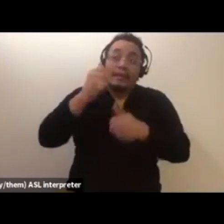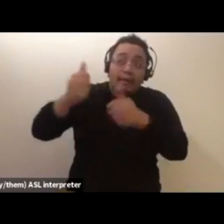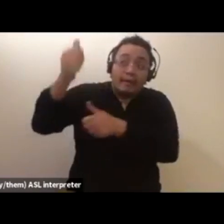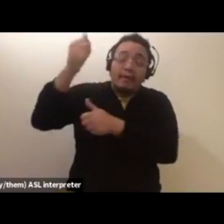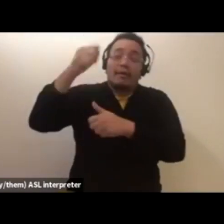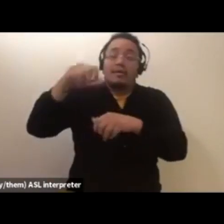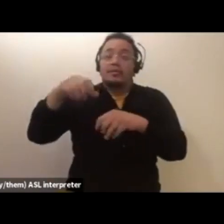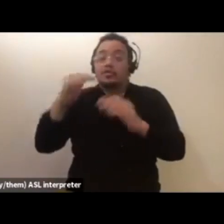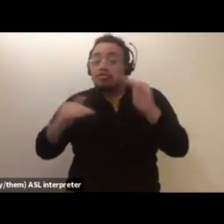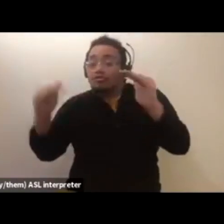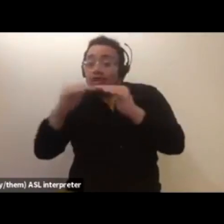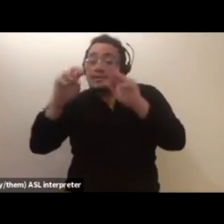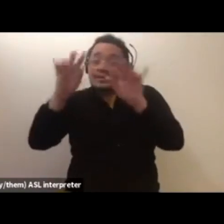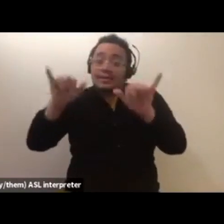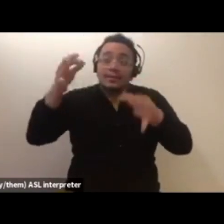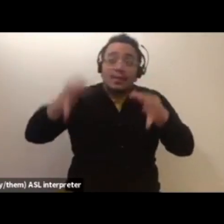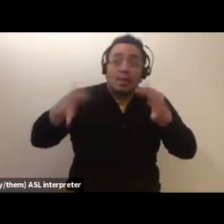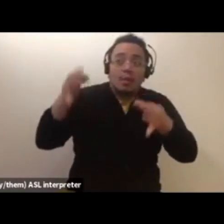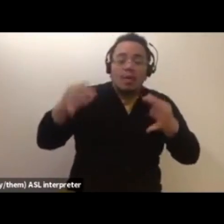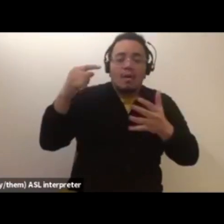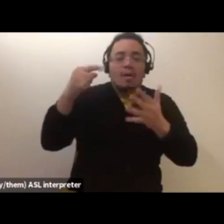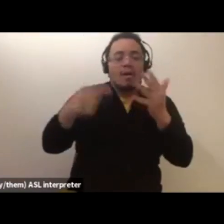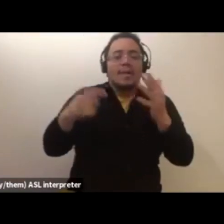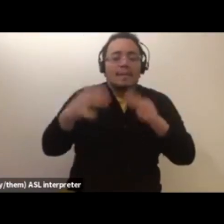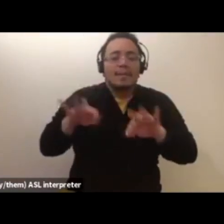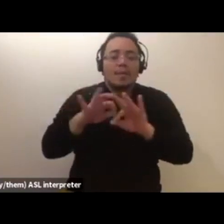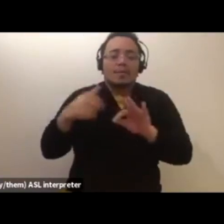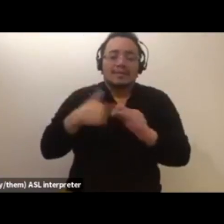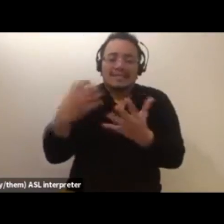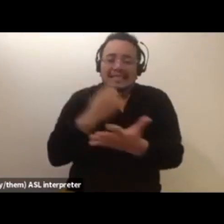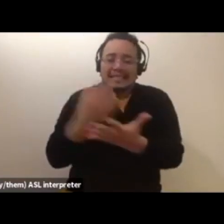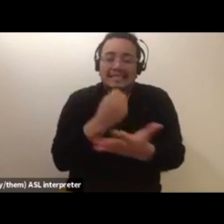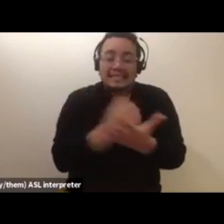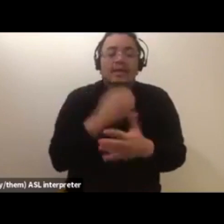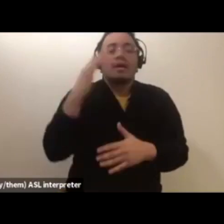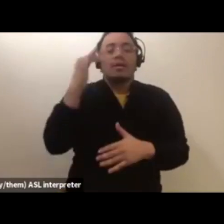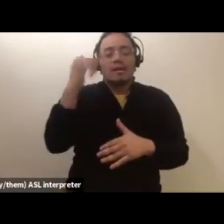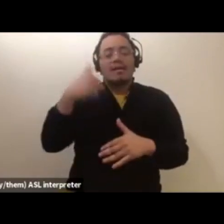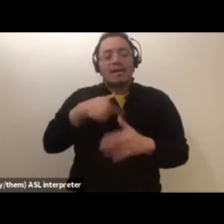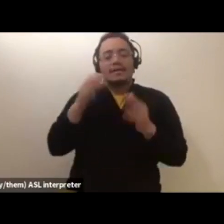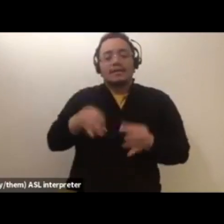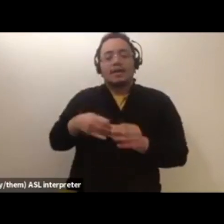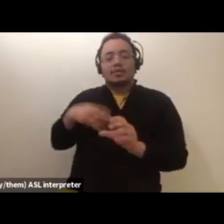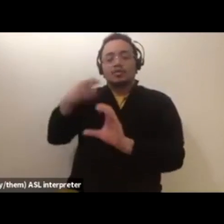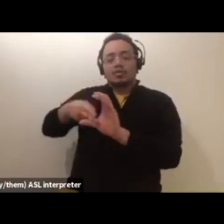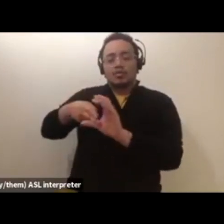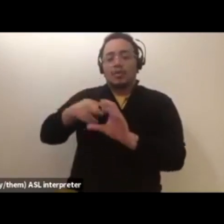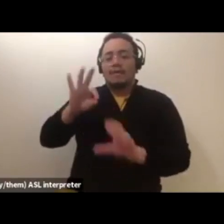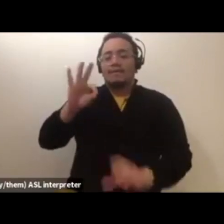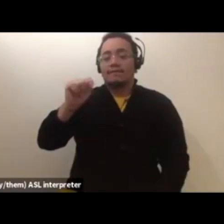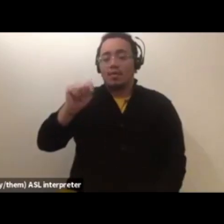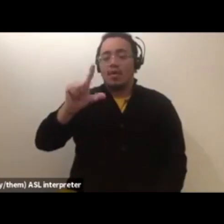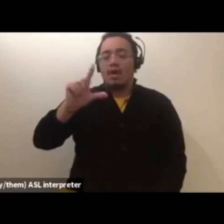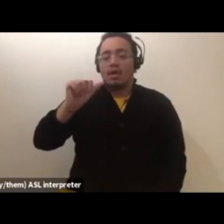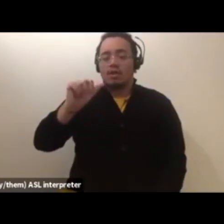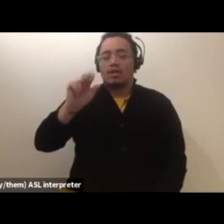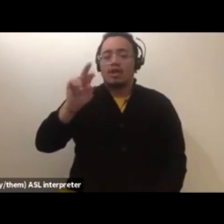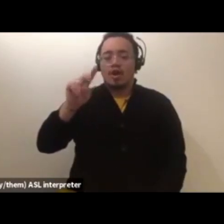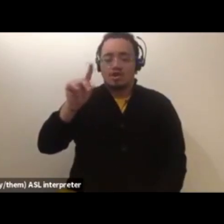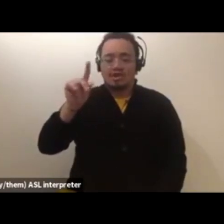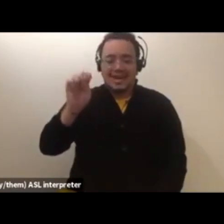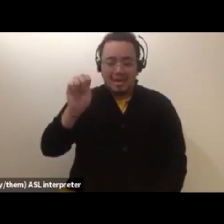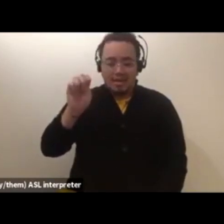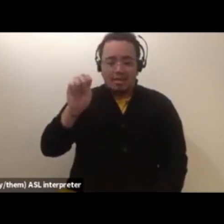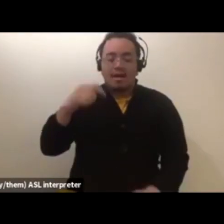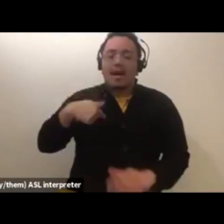why I am with the Dolphin Democrats here in Fort Lauderdale, was because I feel like politics is so important. If we don't have